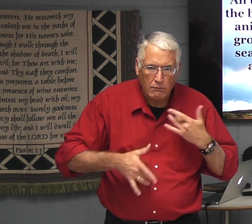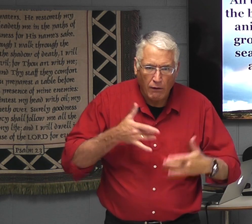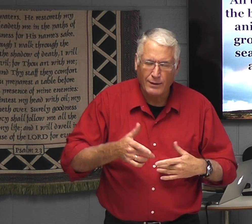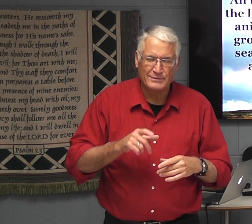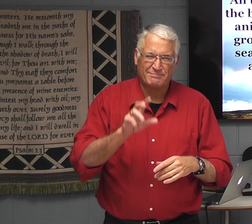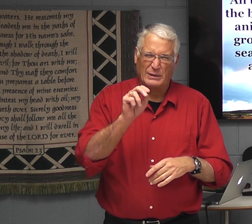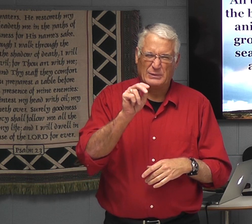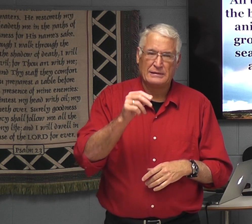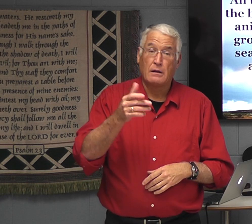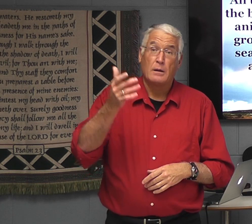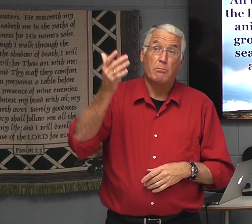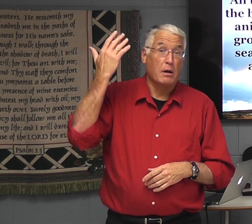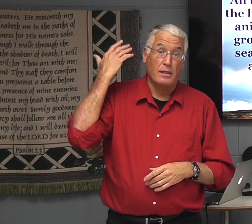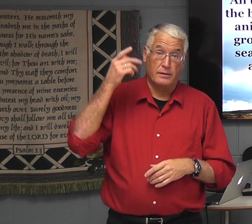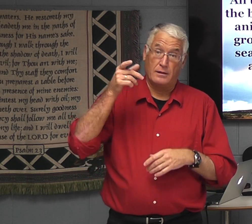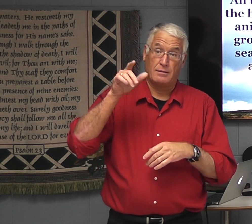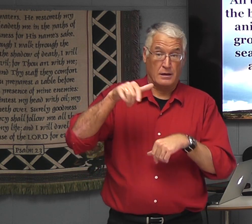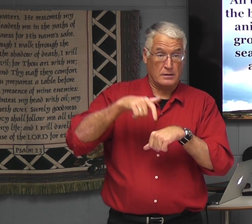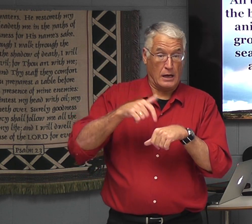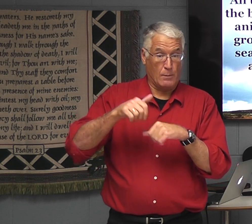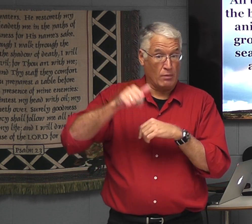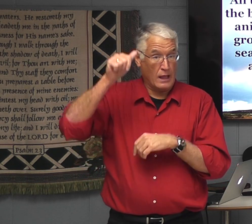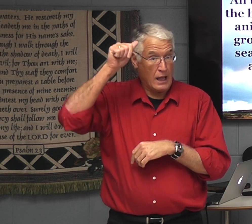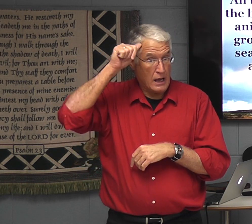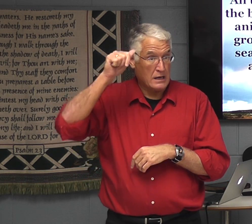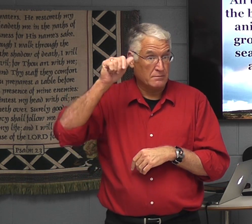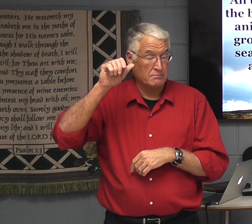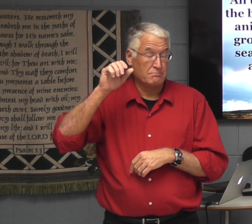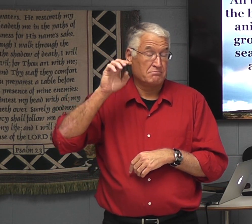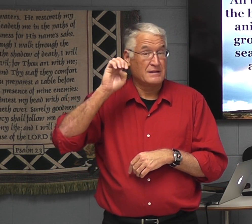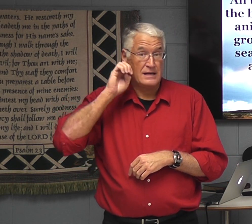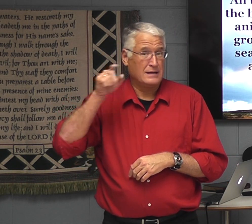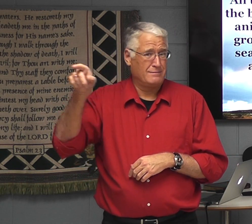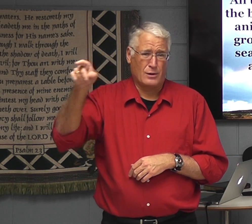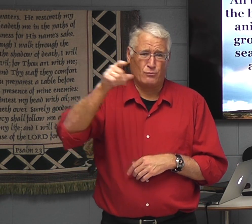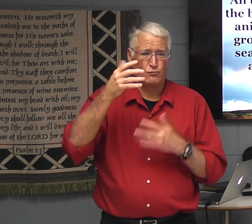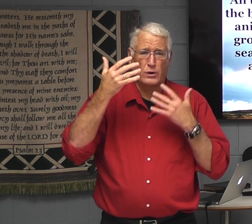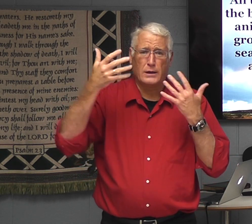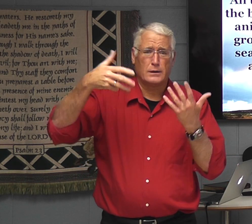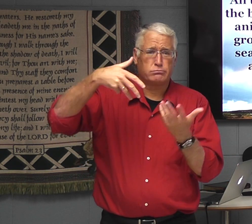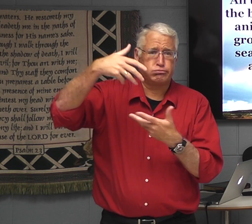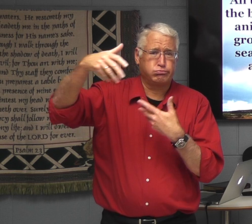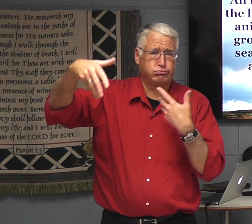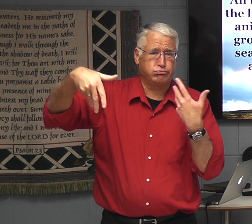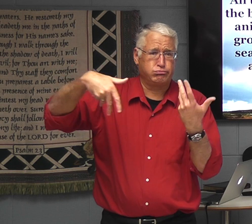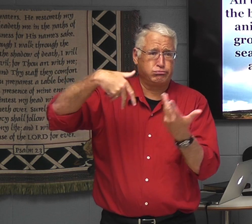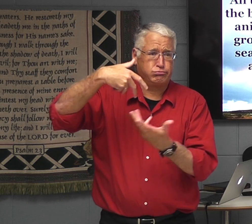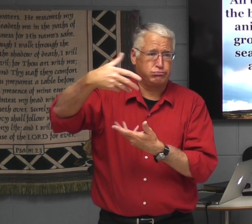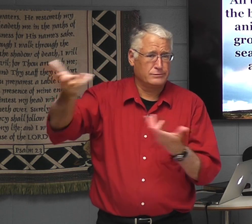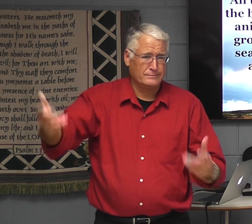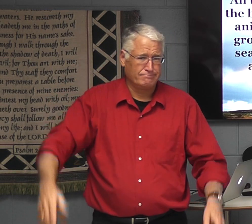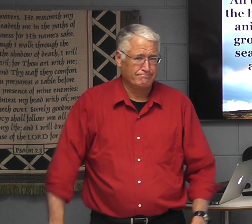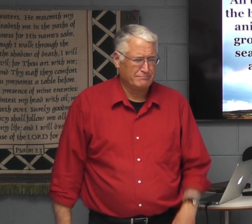It gets you excited, but no. Back then, at that time of Adam and Eve, everything was